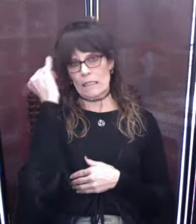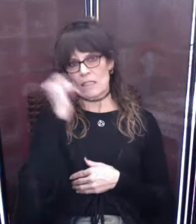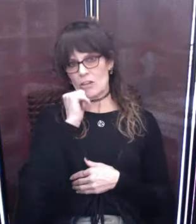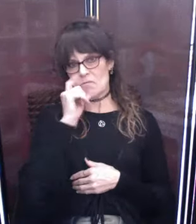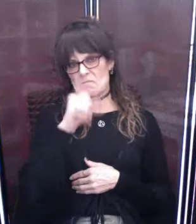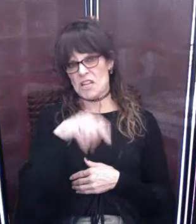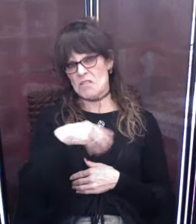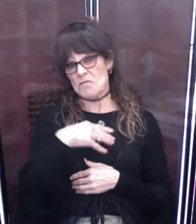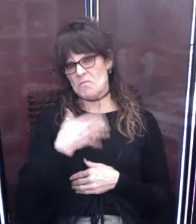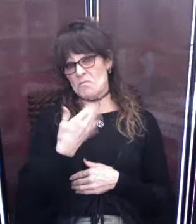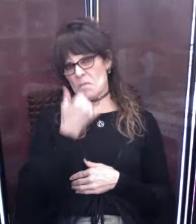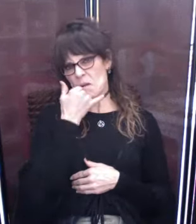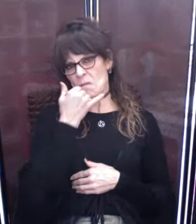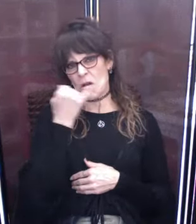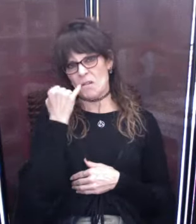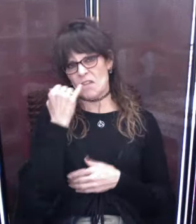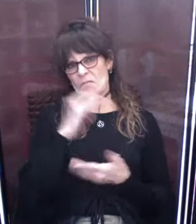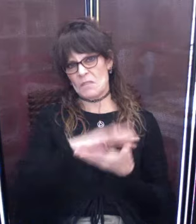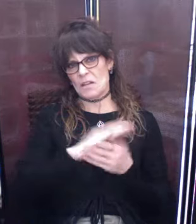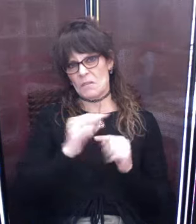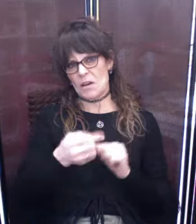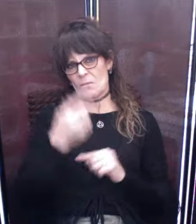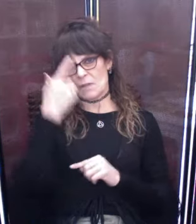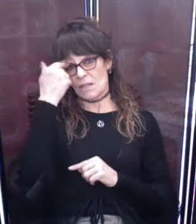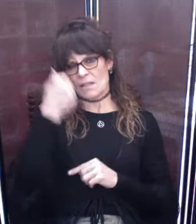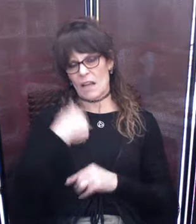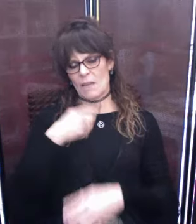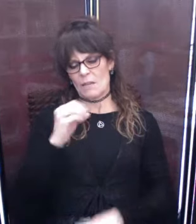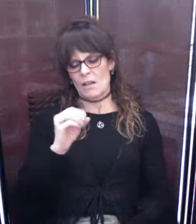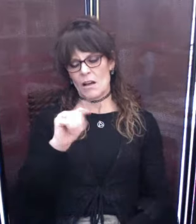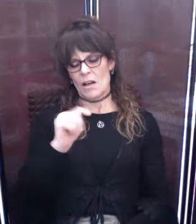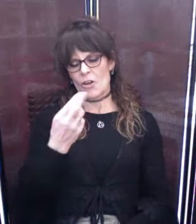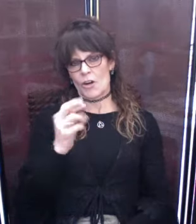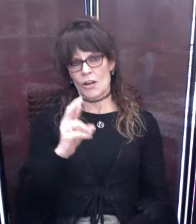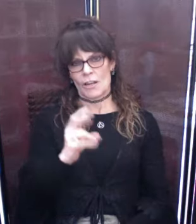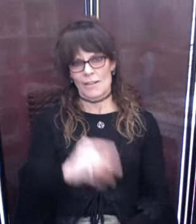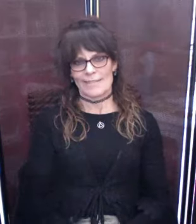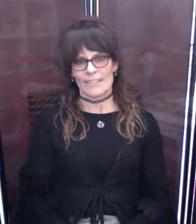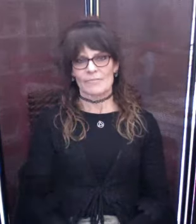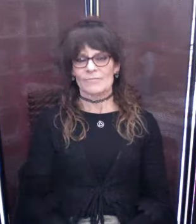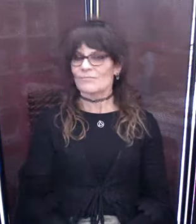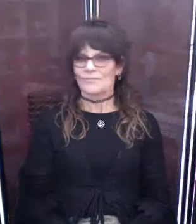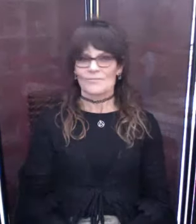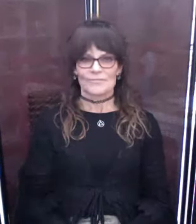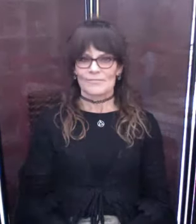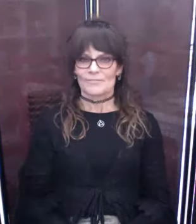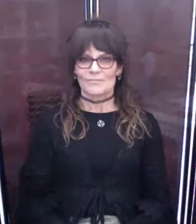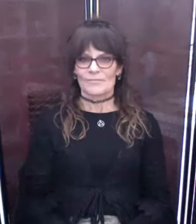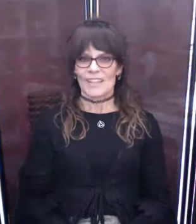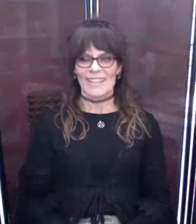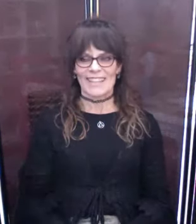if I'm going to get hurt because I'm part of others. Well, he disabused me of that